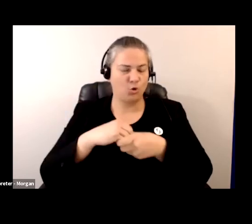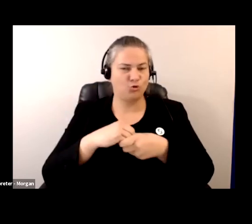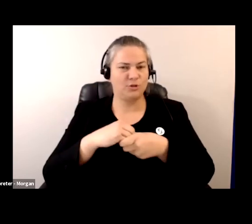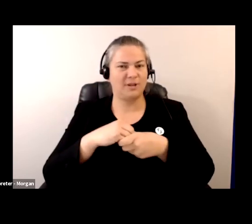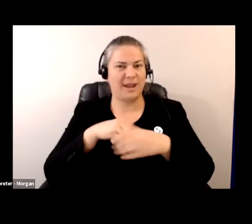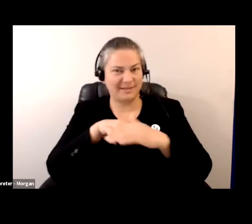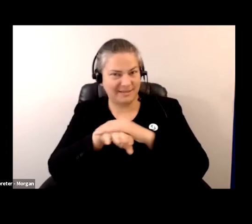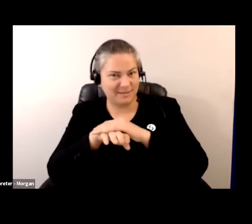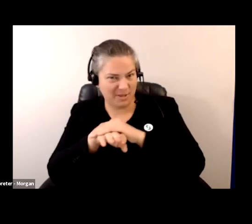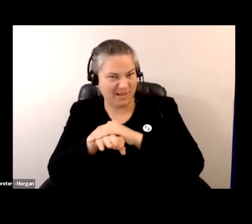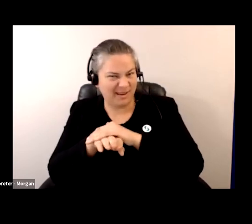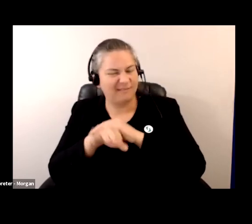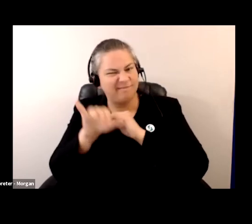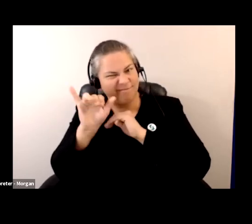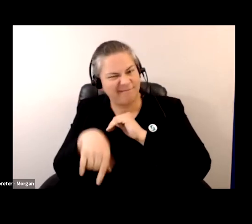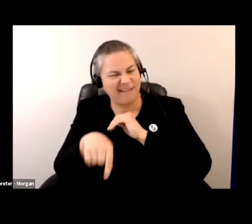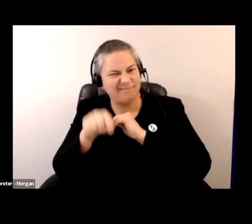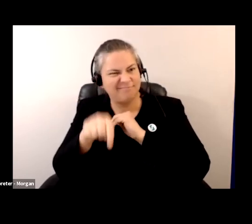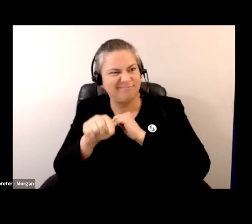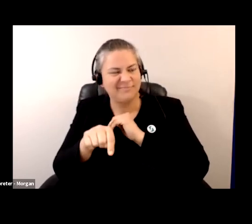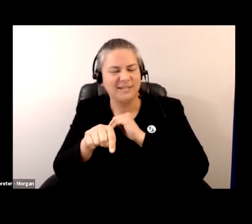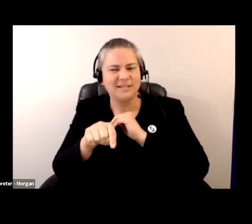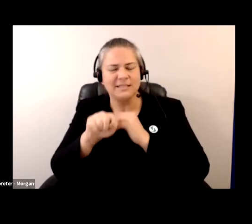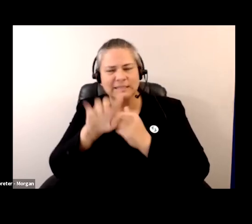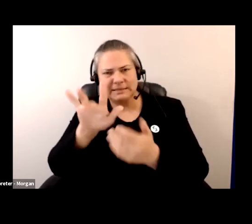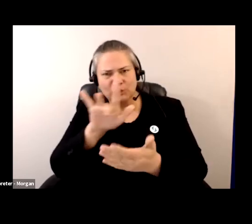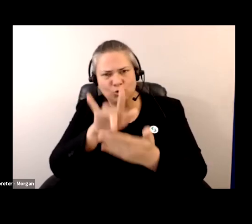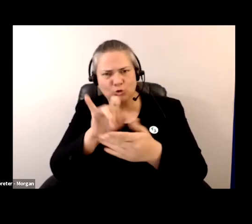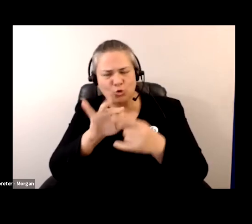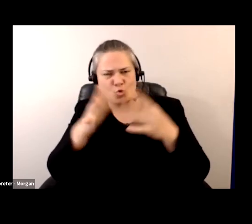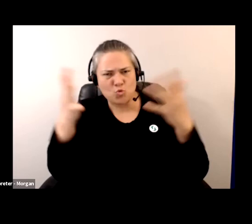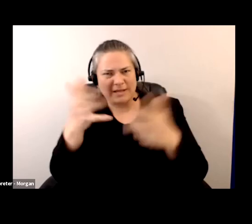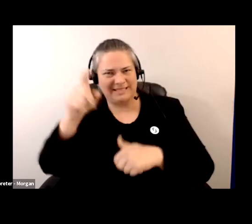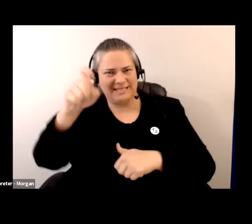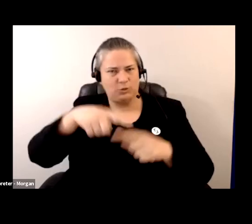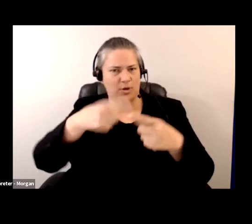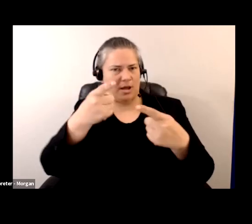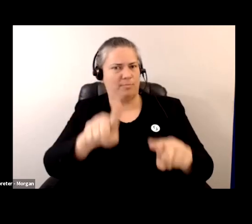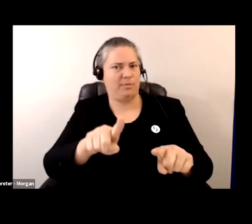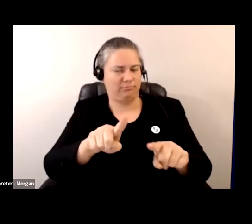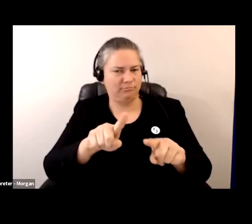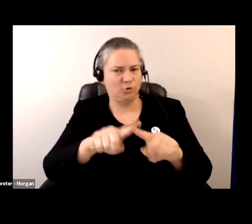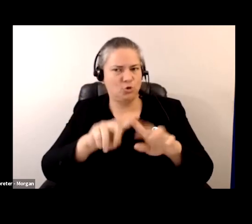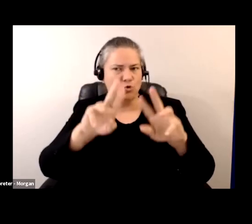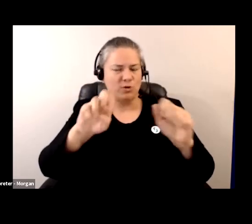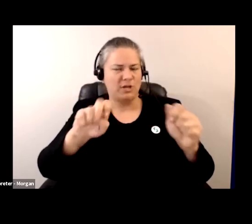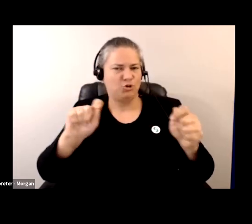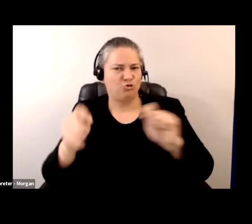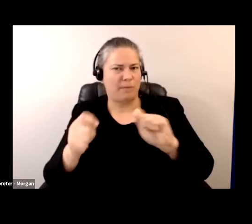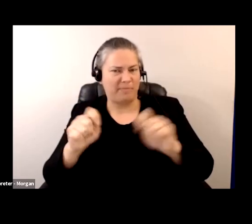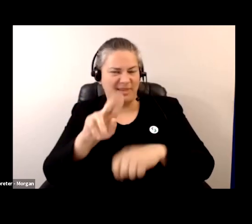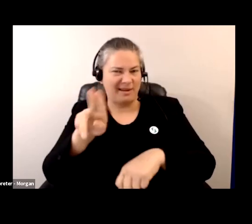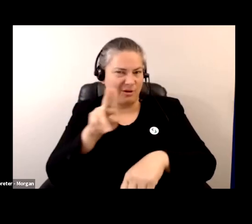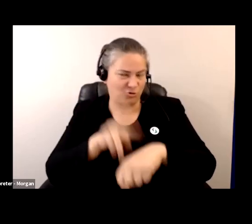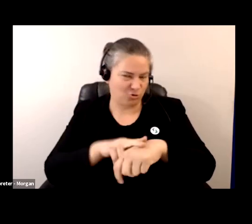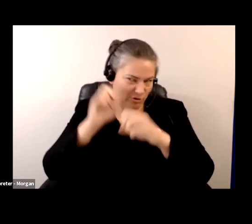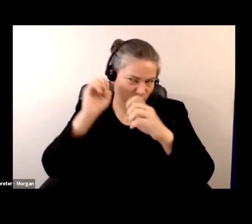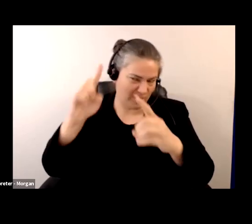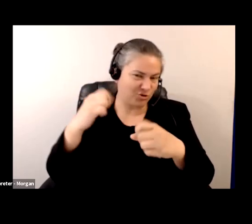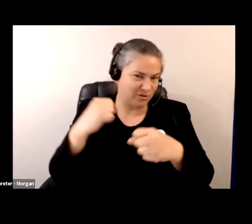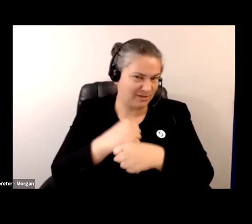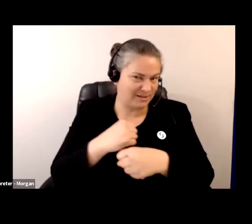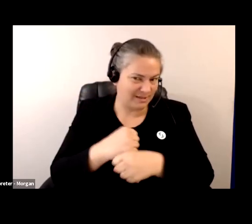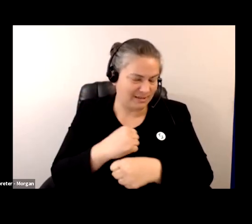being central to what needed to happen in the reshaping of the National Center for Education Statistics. I